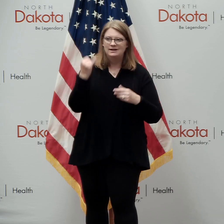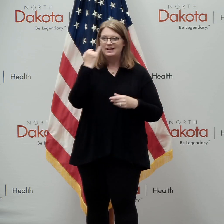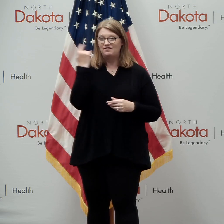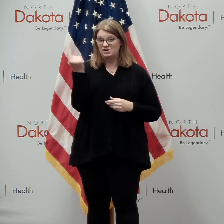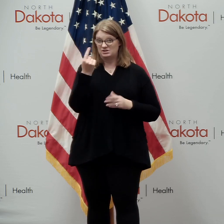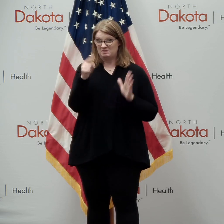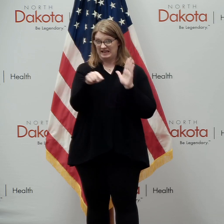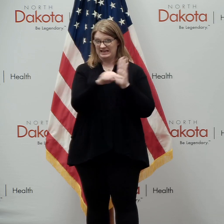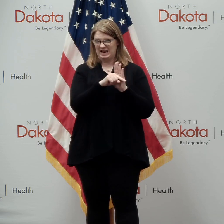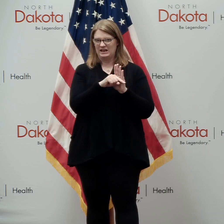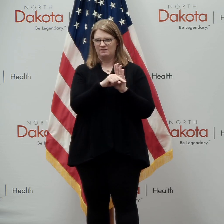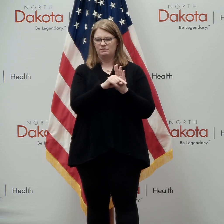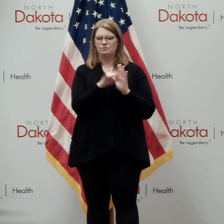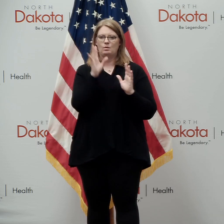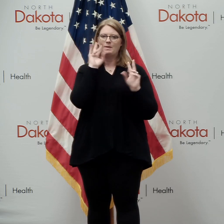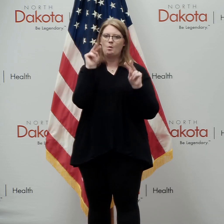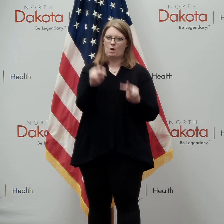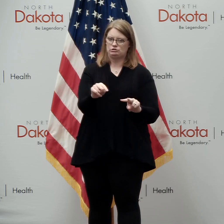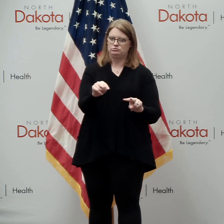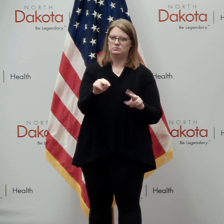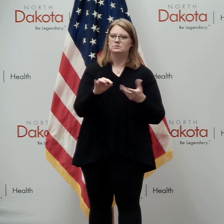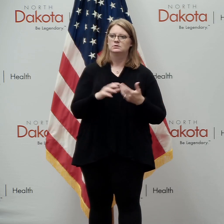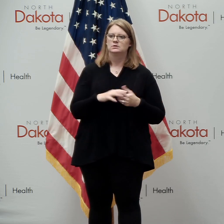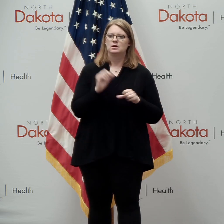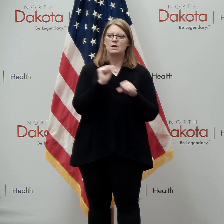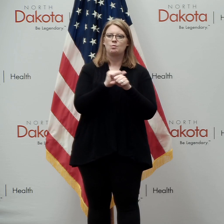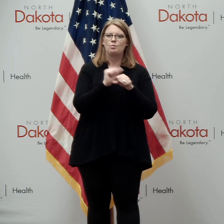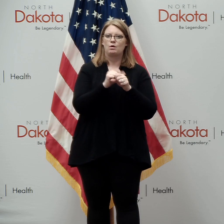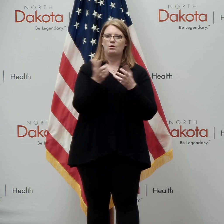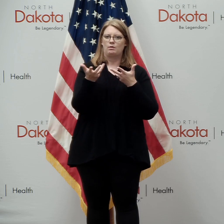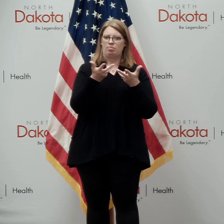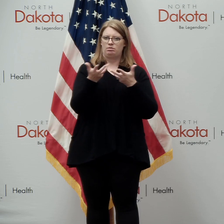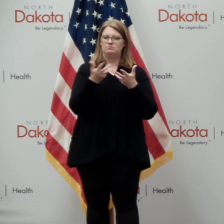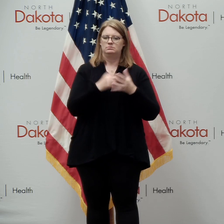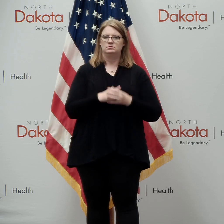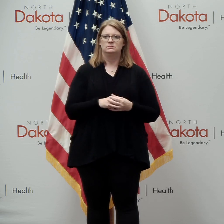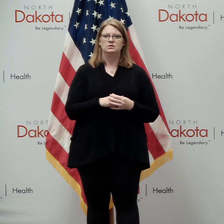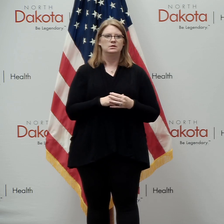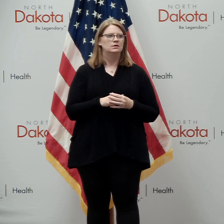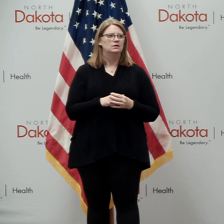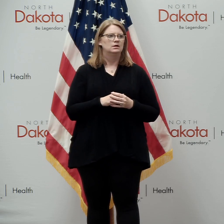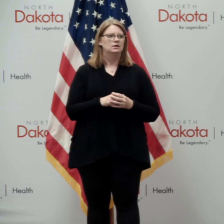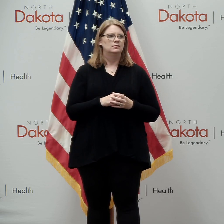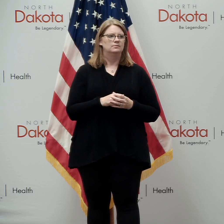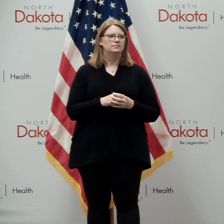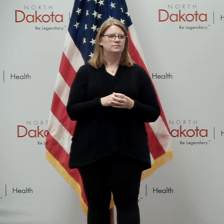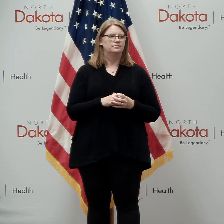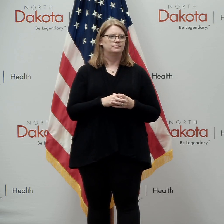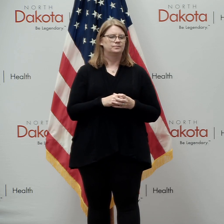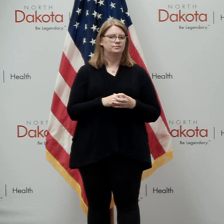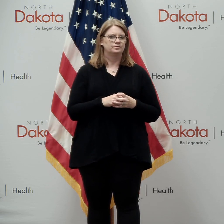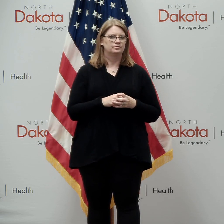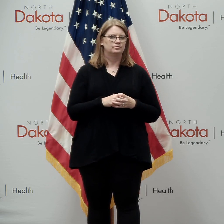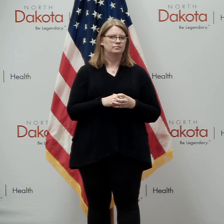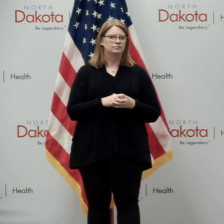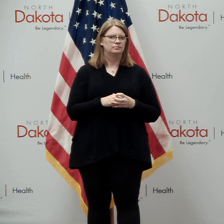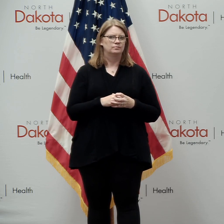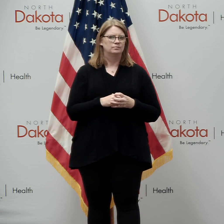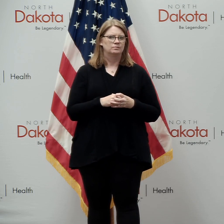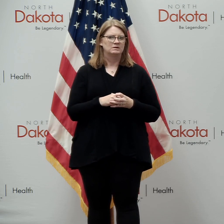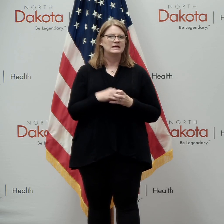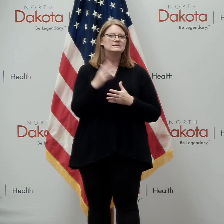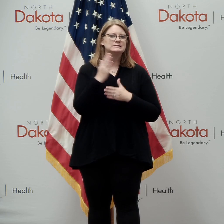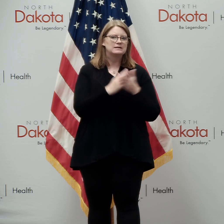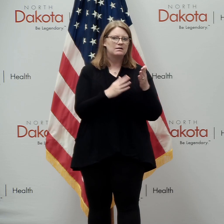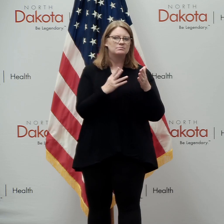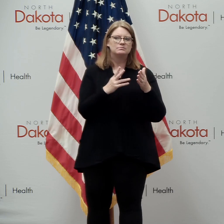about it, we'll be all over the top of that. But we'll work with and again, those contracts, there may be some elements that are statewide,